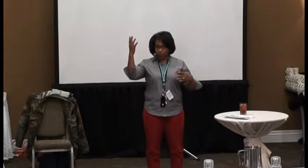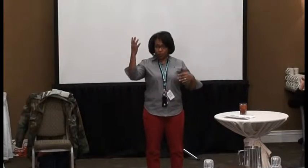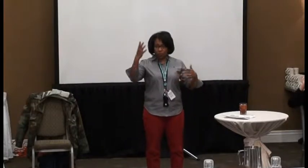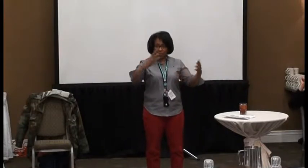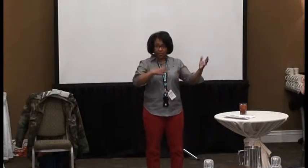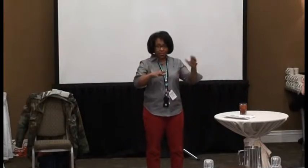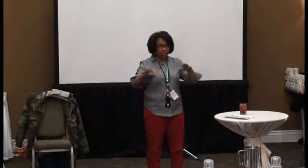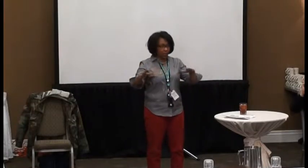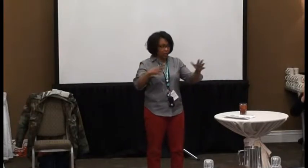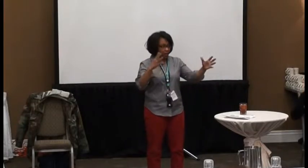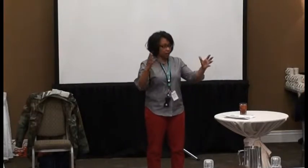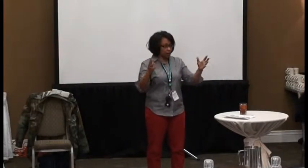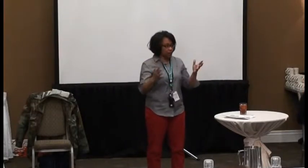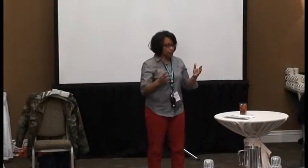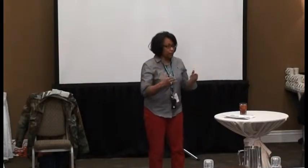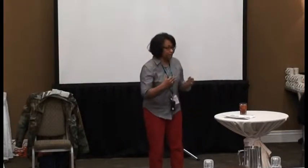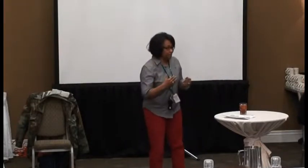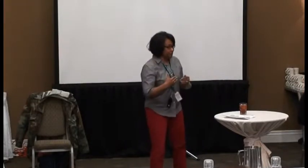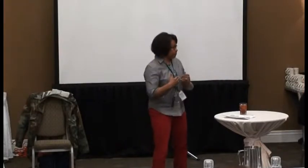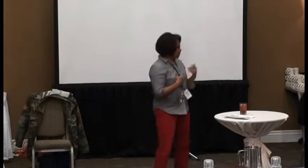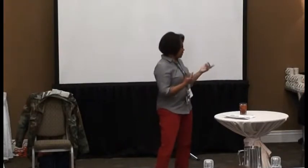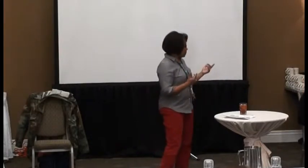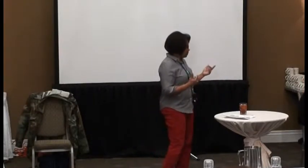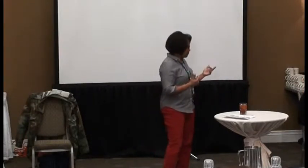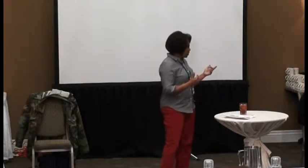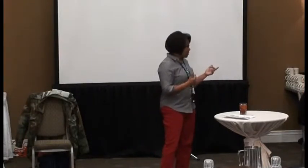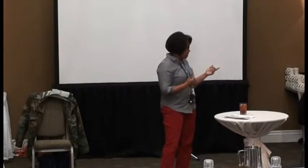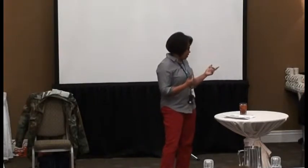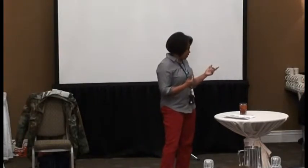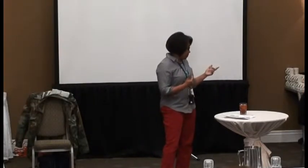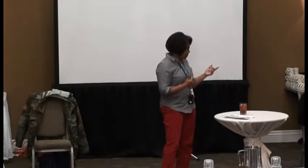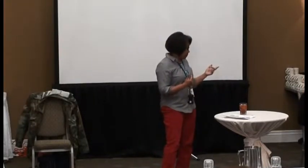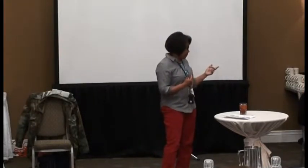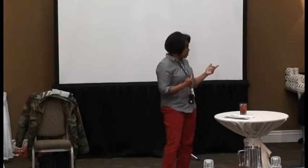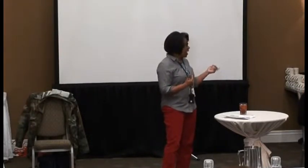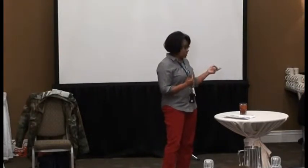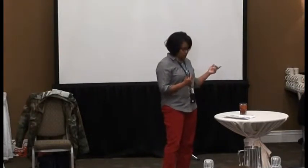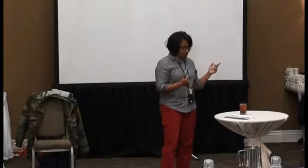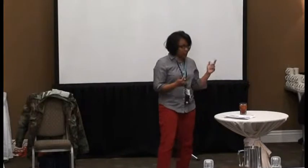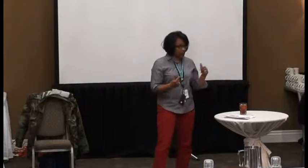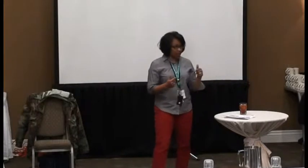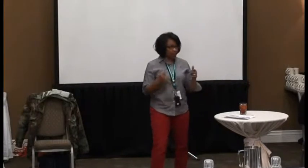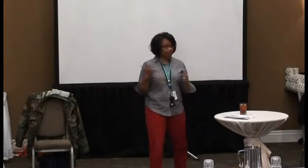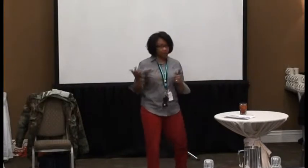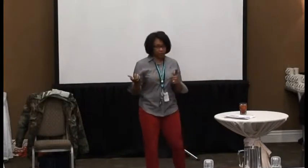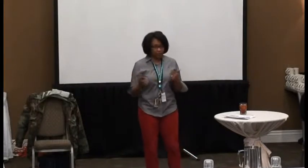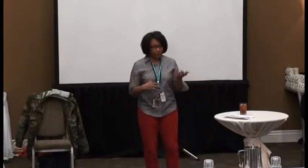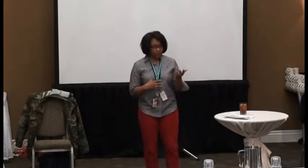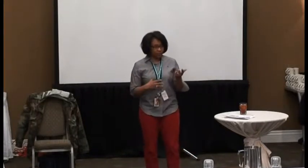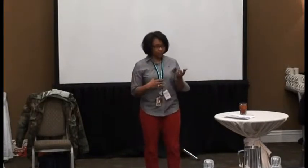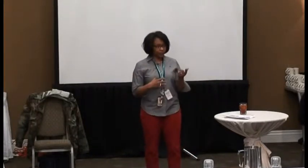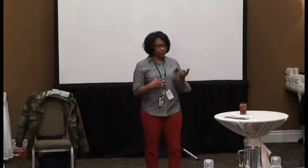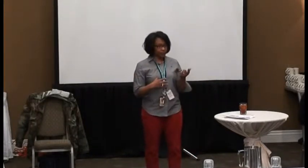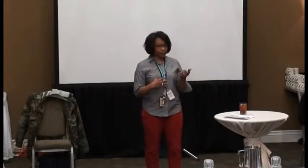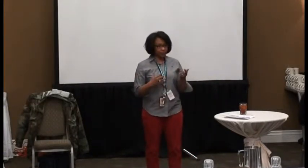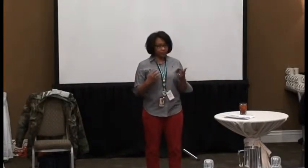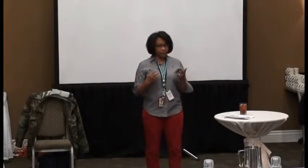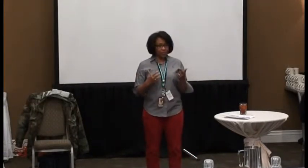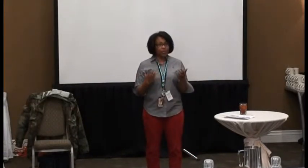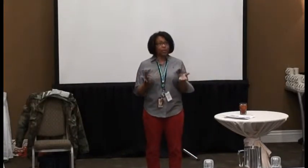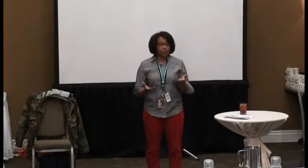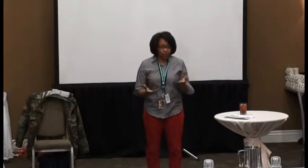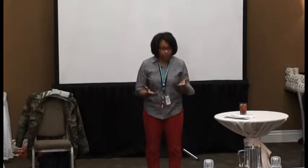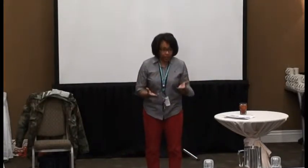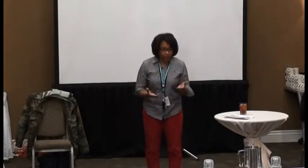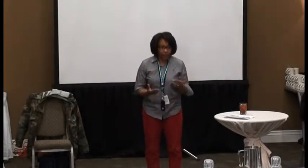Northern Illinois, where? Jacksonville, Illinois. Johnsonville? Jacksonville. Jacksonville, okay. Southern